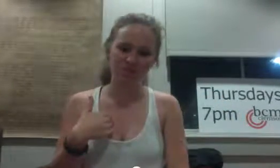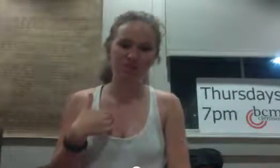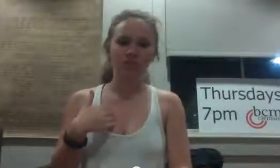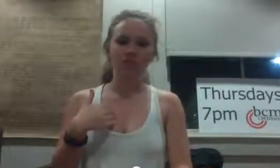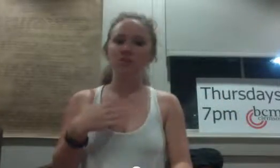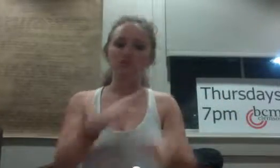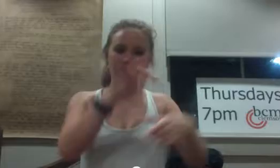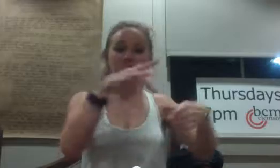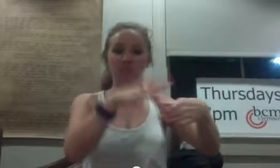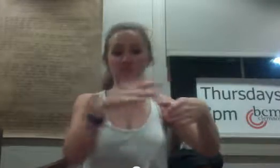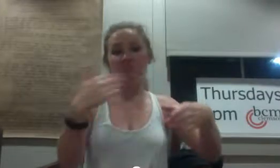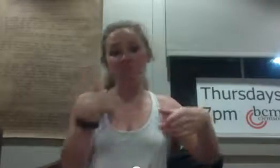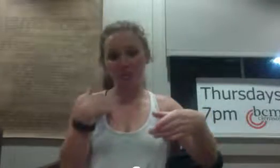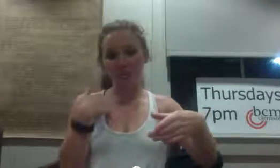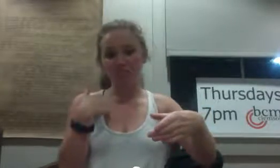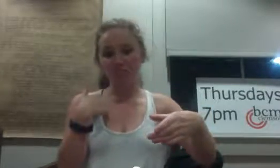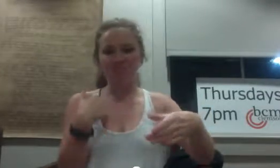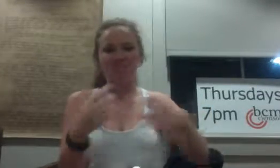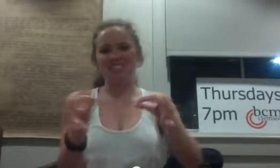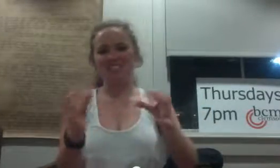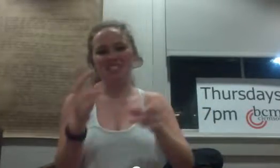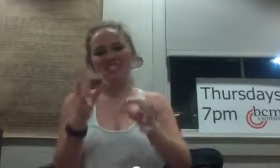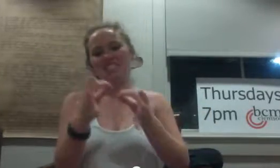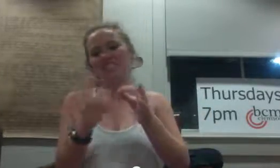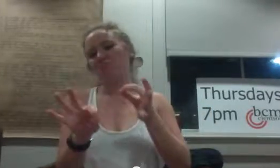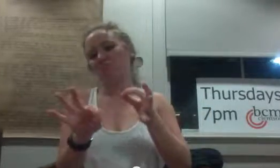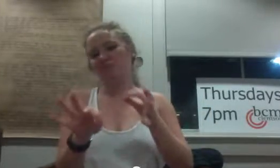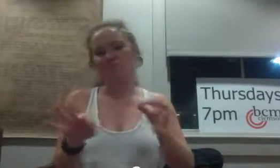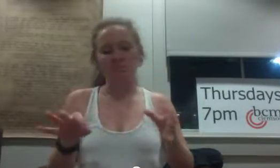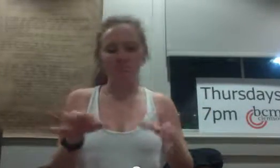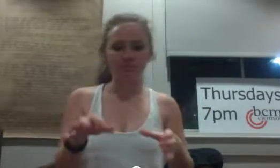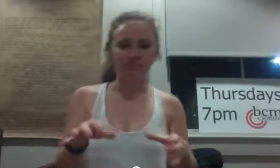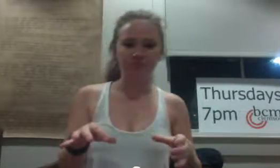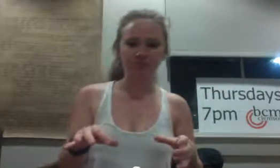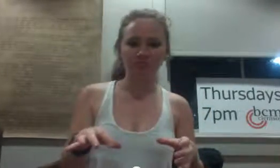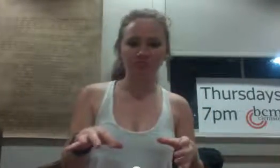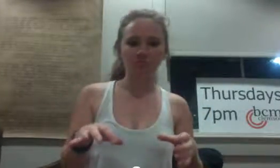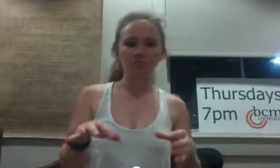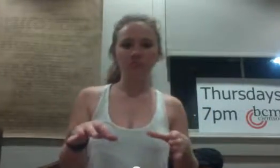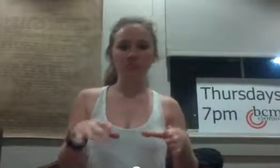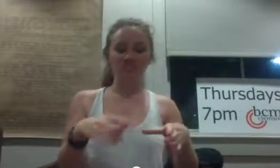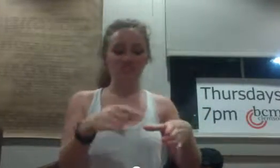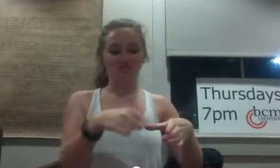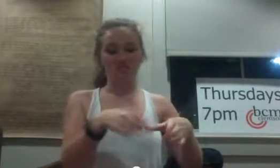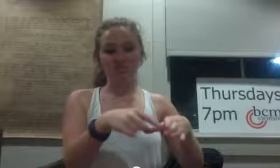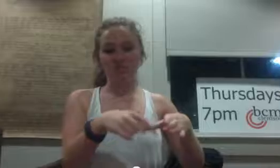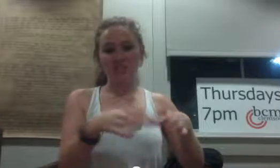And there's not really any complex organelles. Very simple.